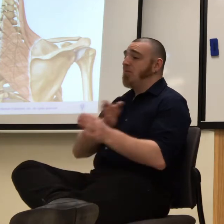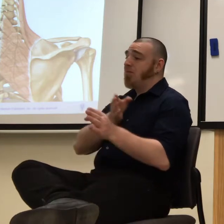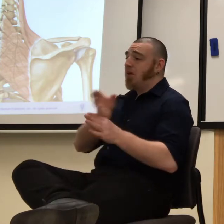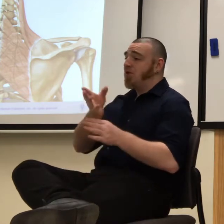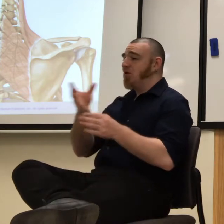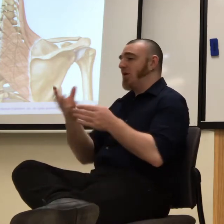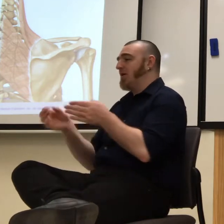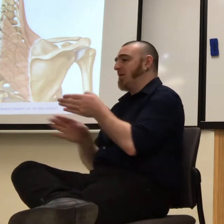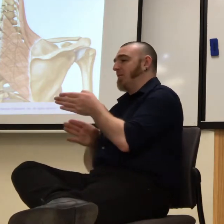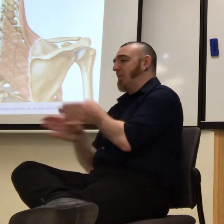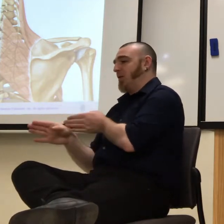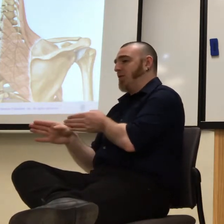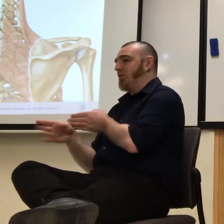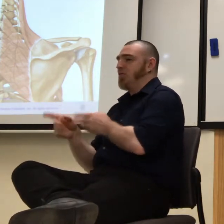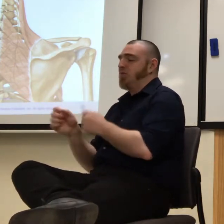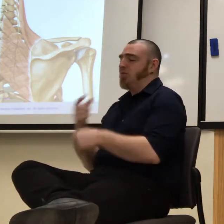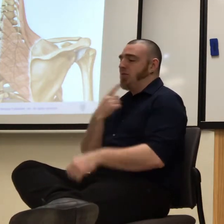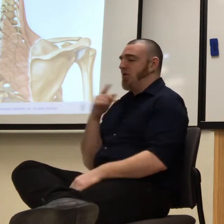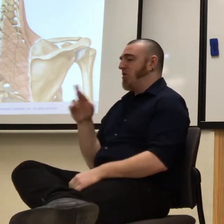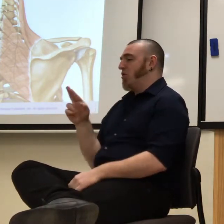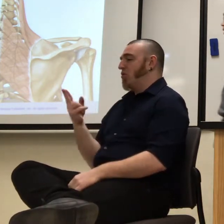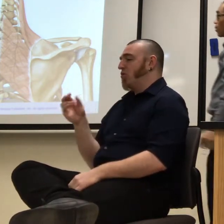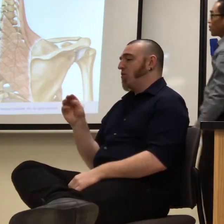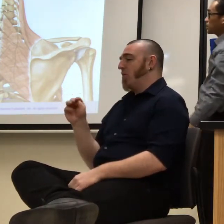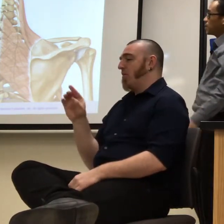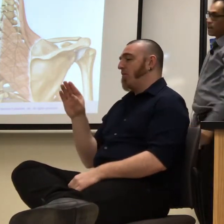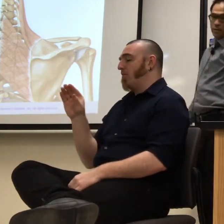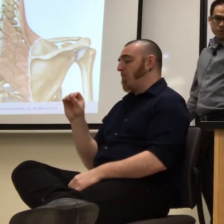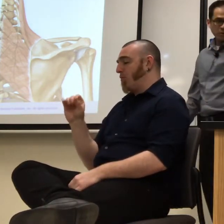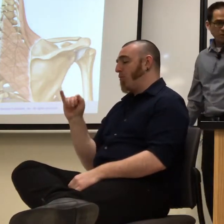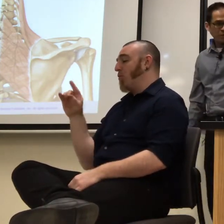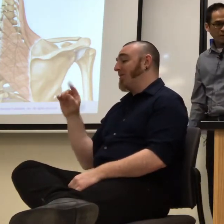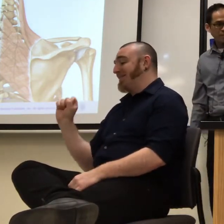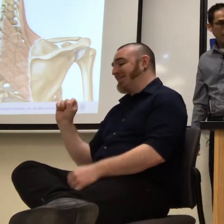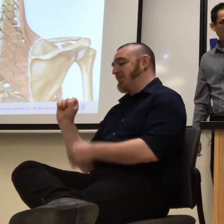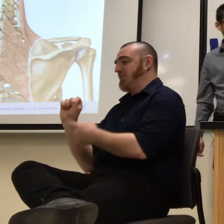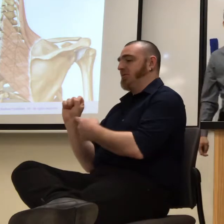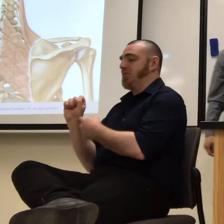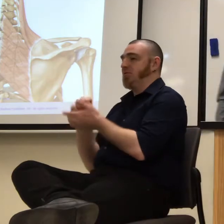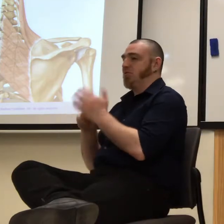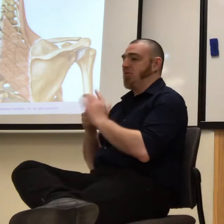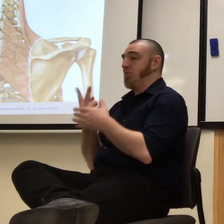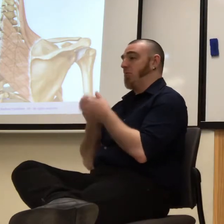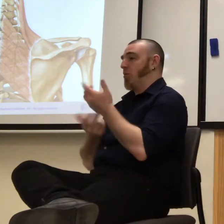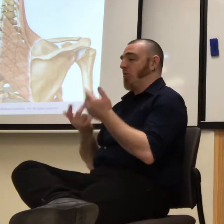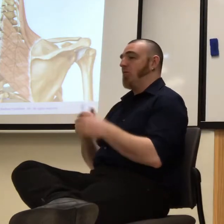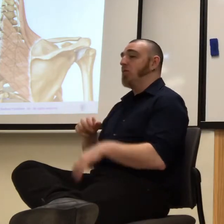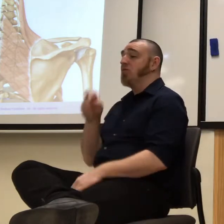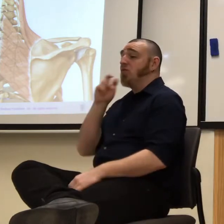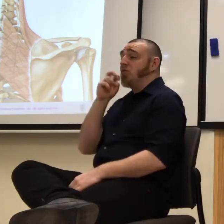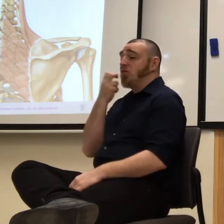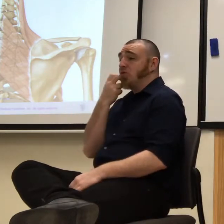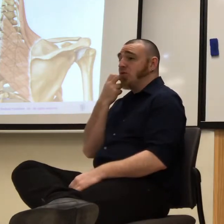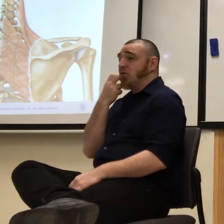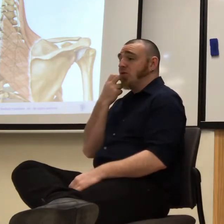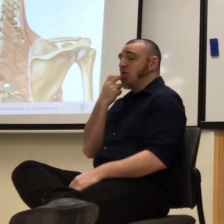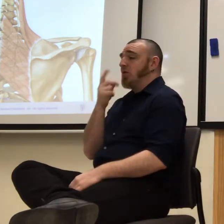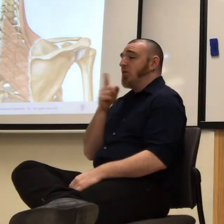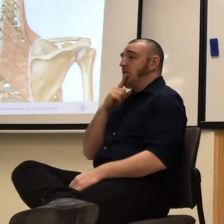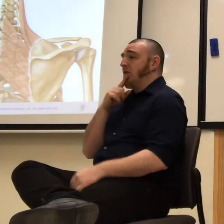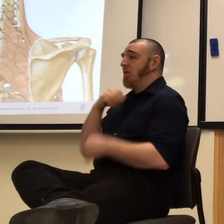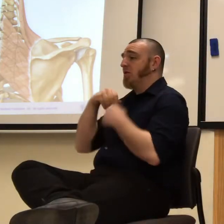just put rhomboids, and it's understood as both of them. And what you're seeing here is the nerve comes off the brachial